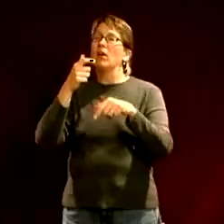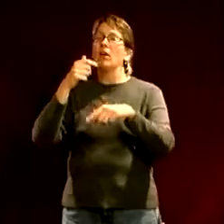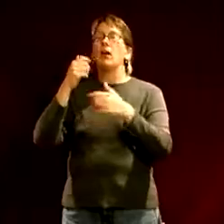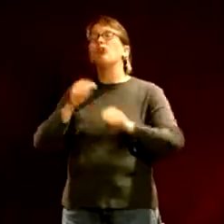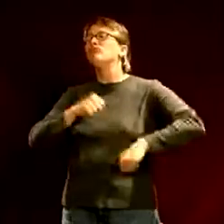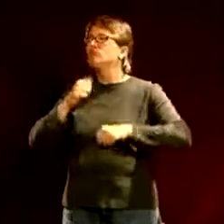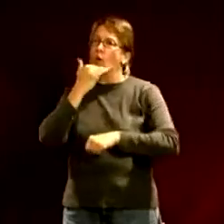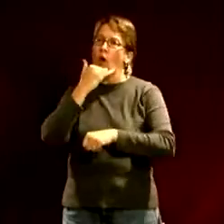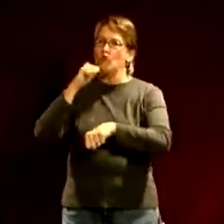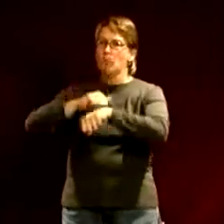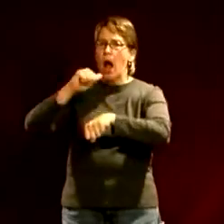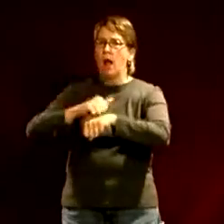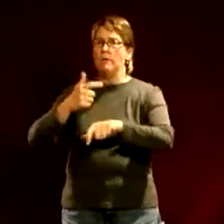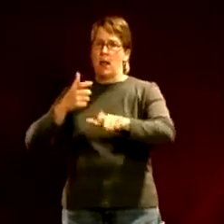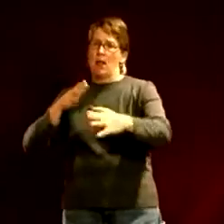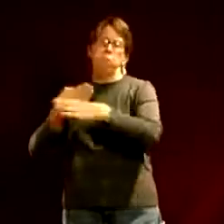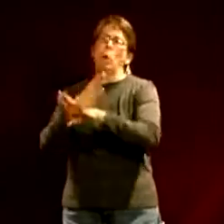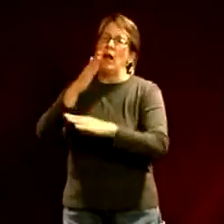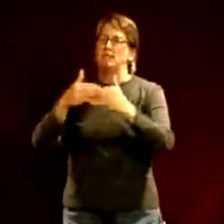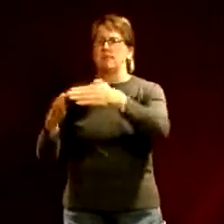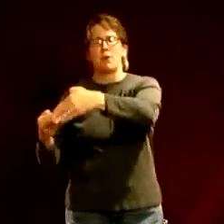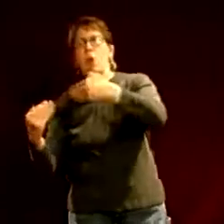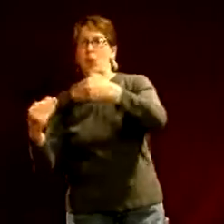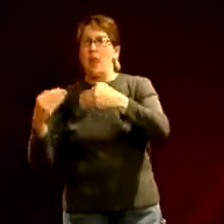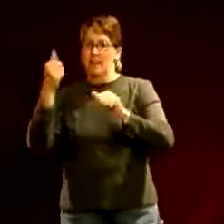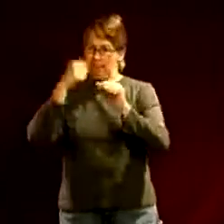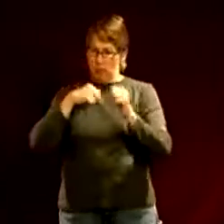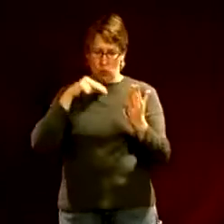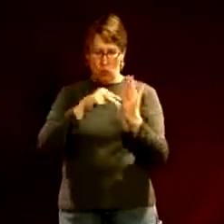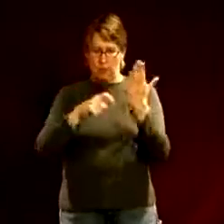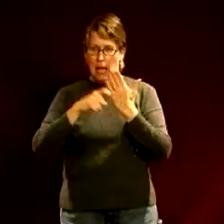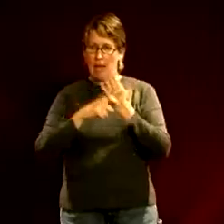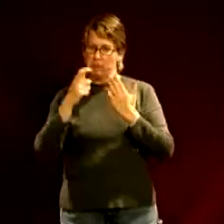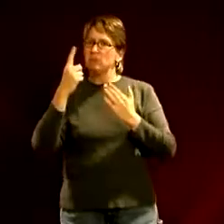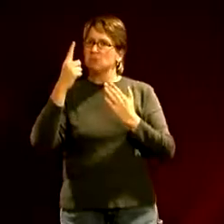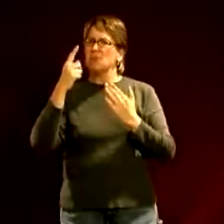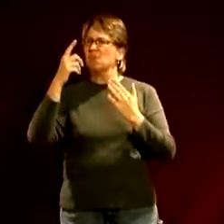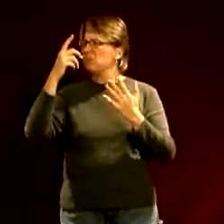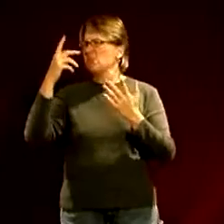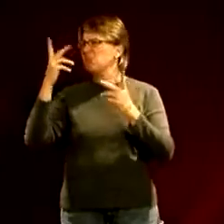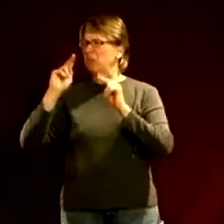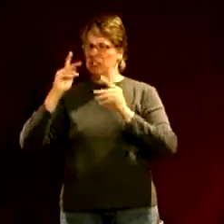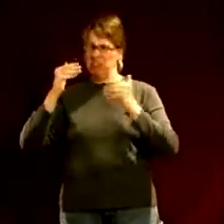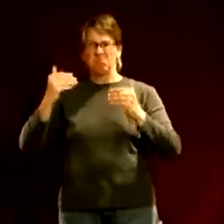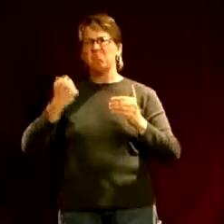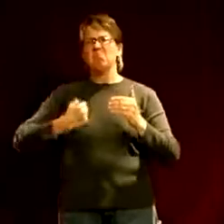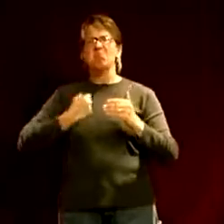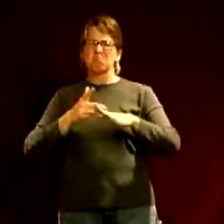somewhat dangerous, I guess I would say. You know, for example, if you do hit a rock, you can dent the side of the canoe in and that kind of thing.